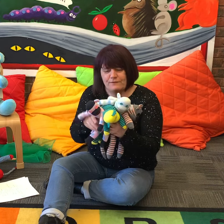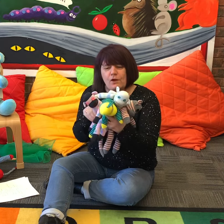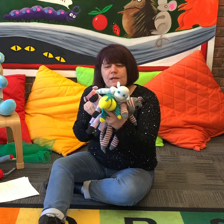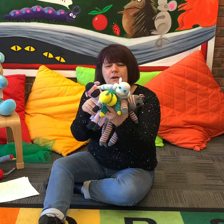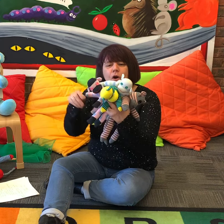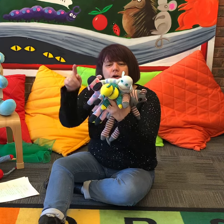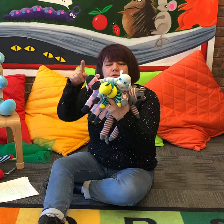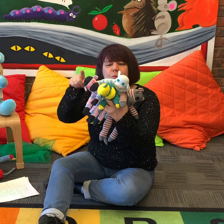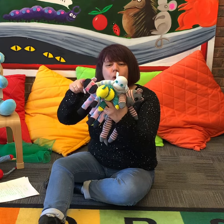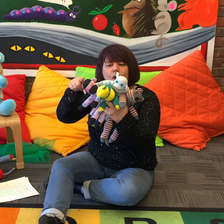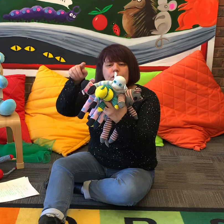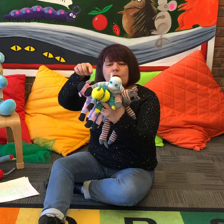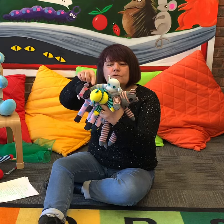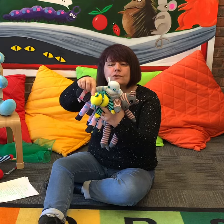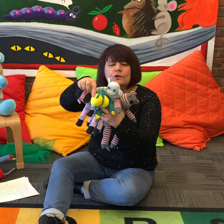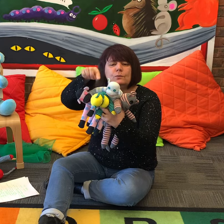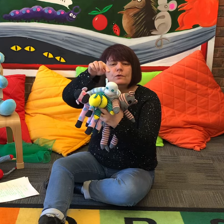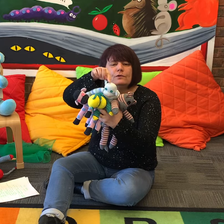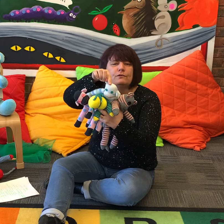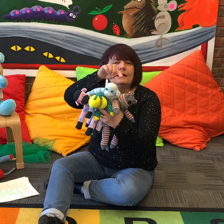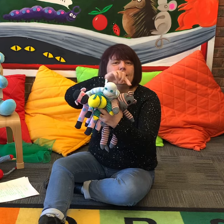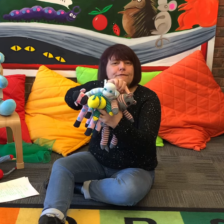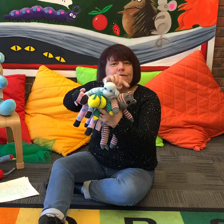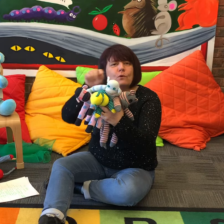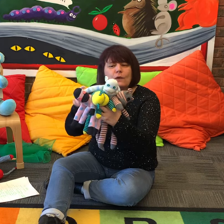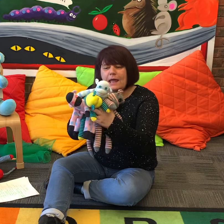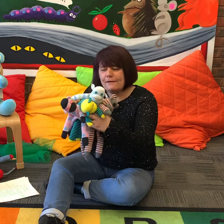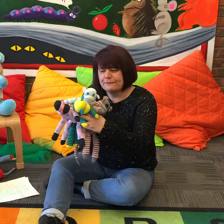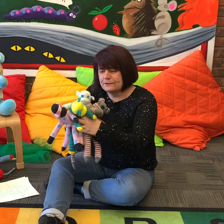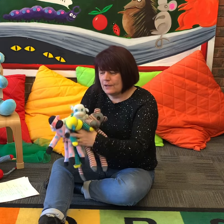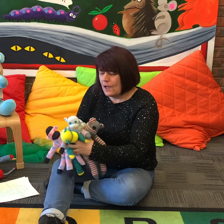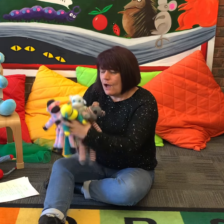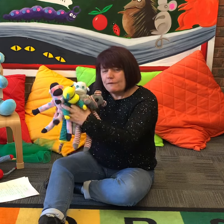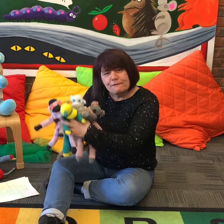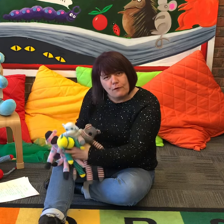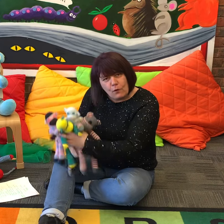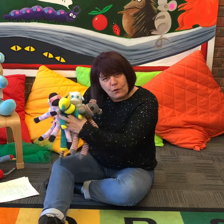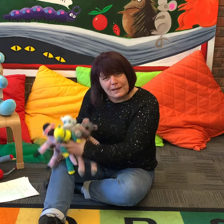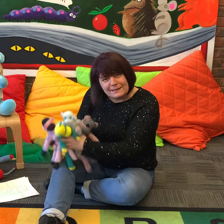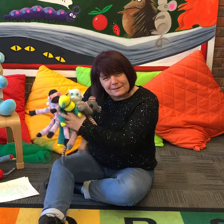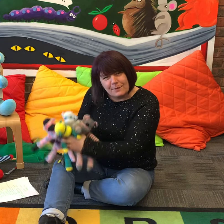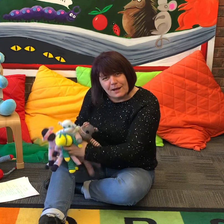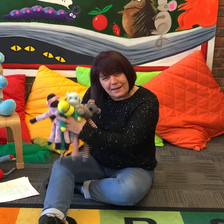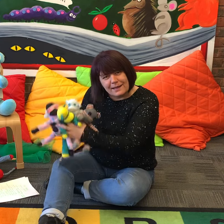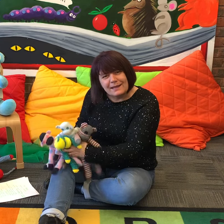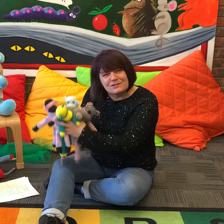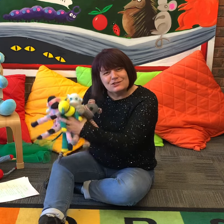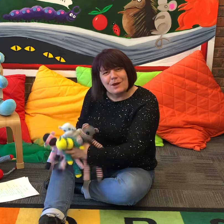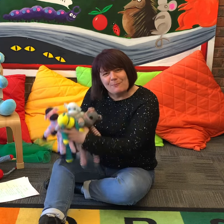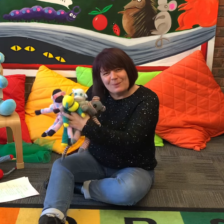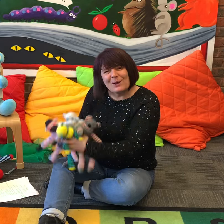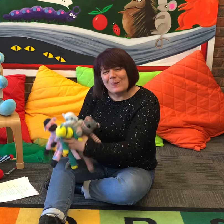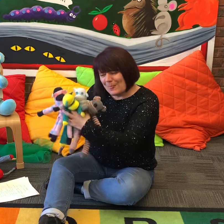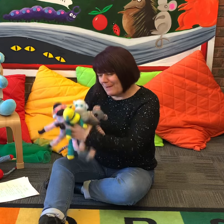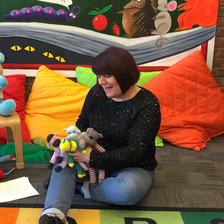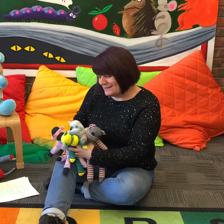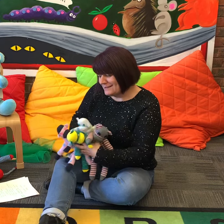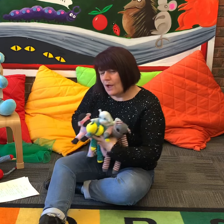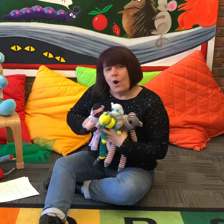only got one, two, three, four left. Four little monkeys jumping on the bed.